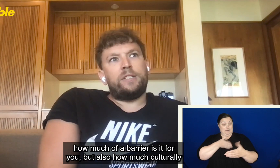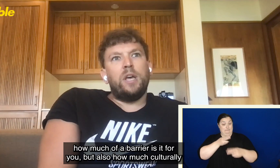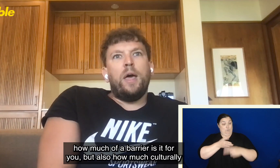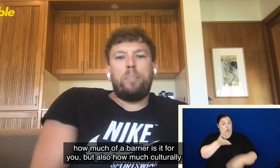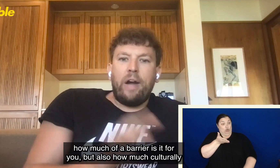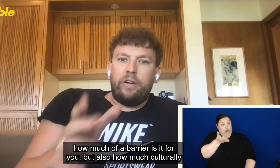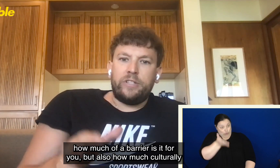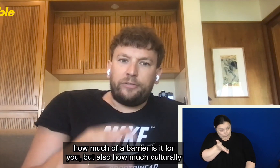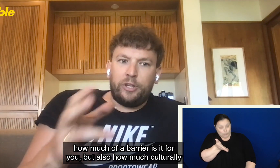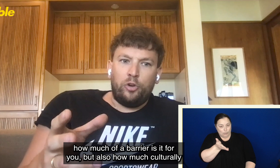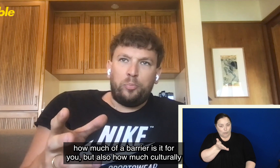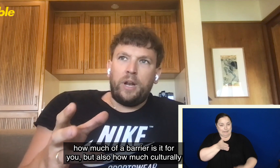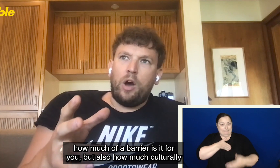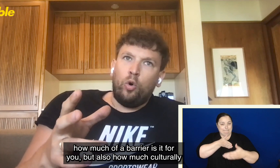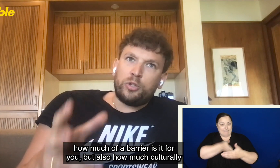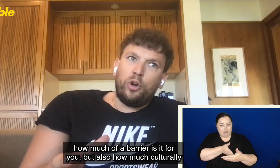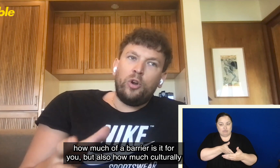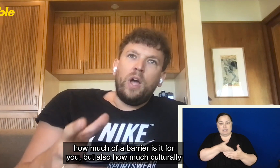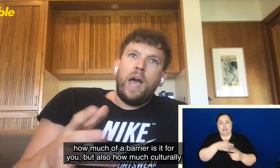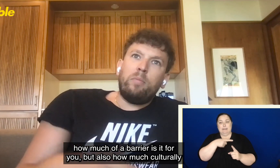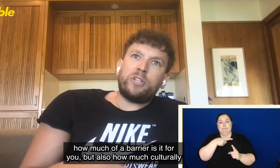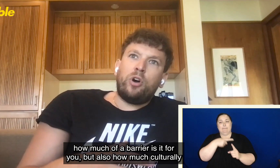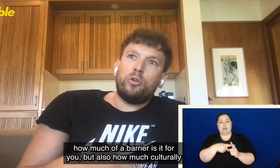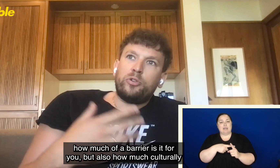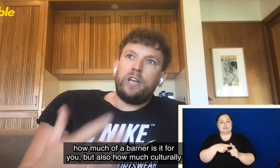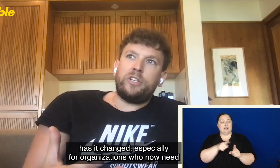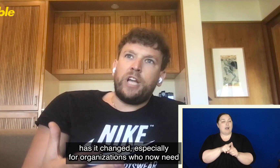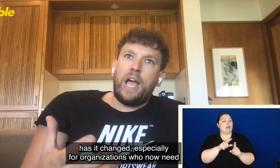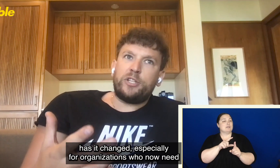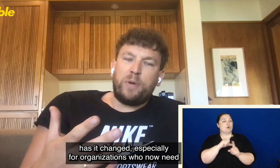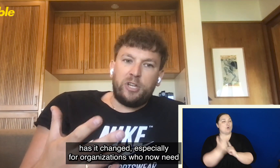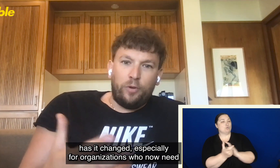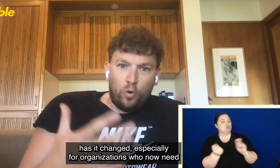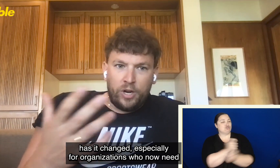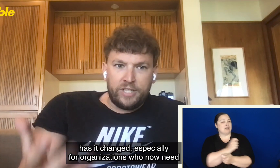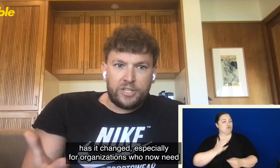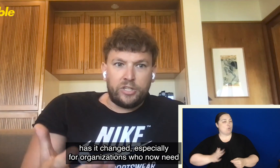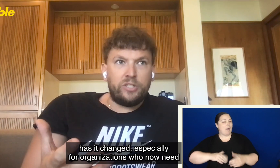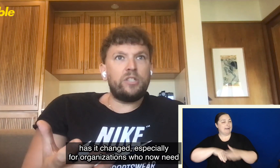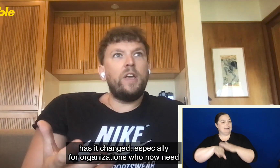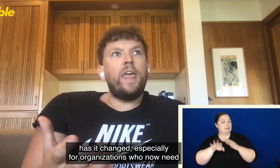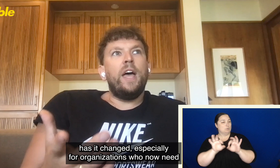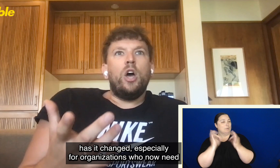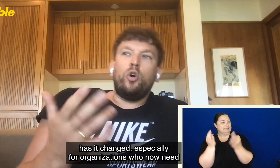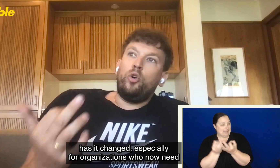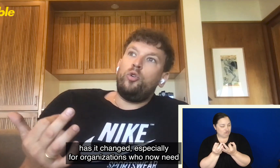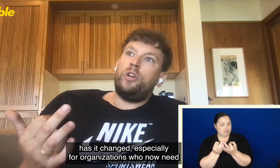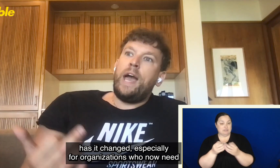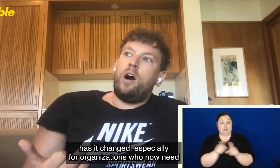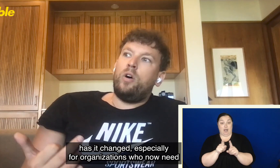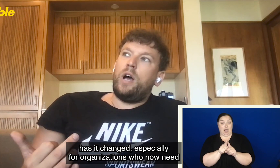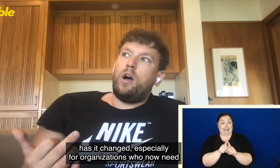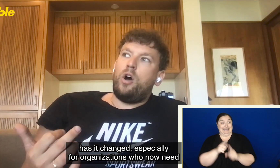I guess barrier is it for you, but also how much culturally has it changed, especially for organizations